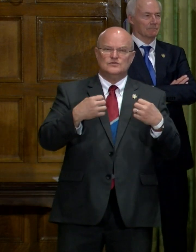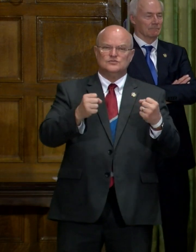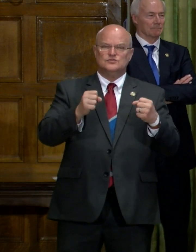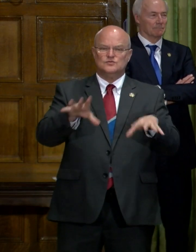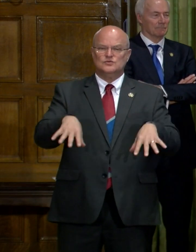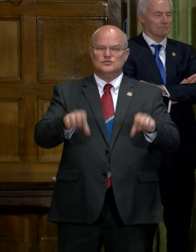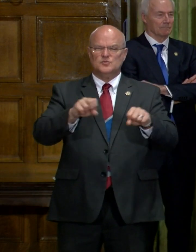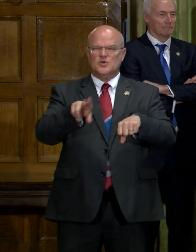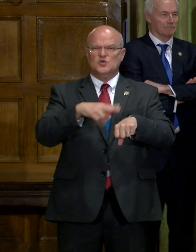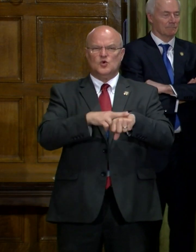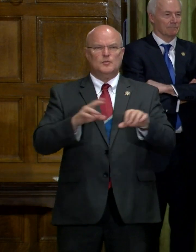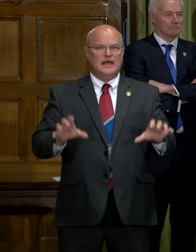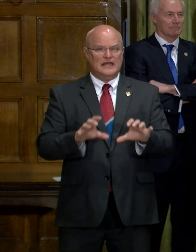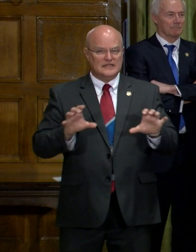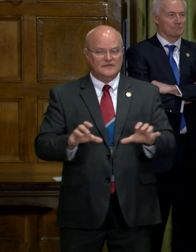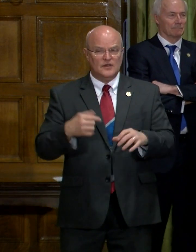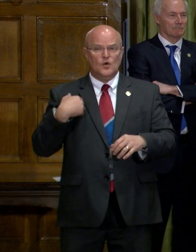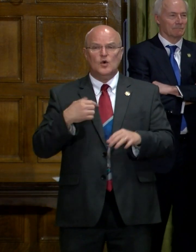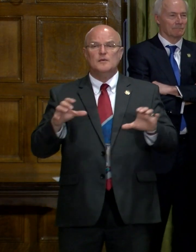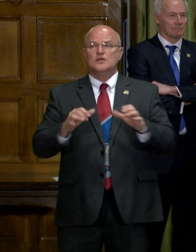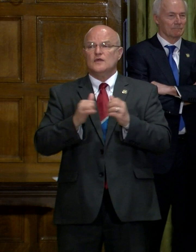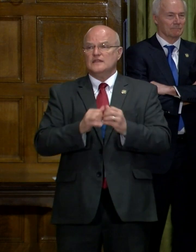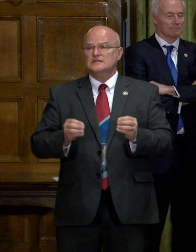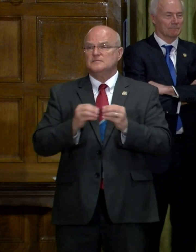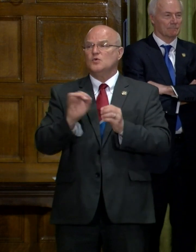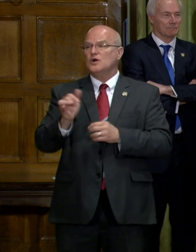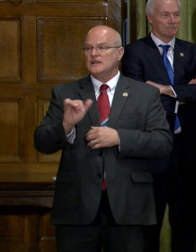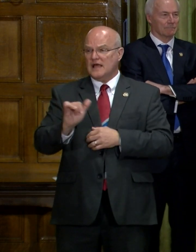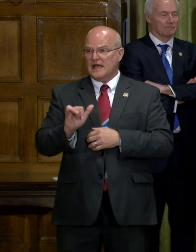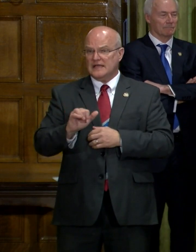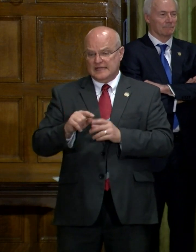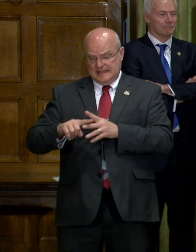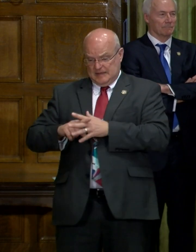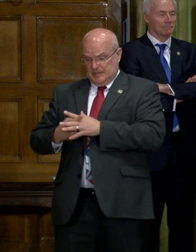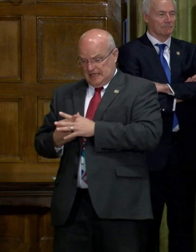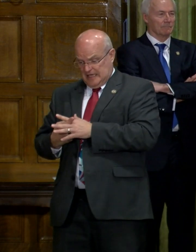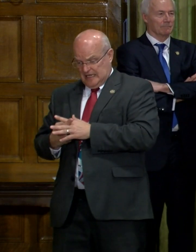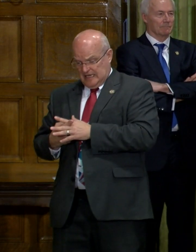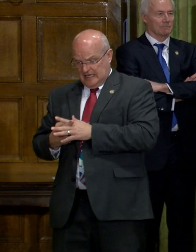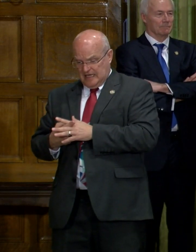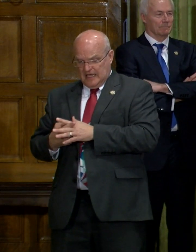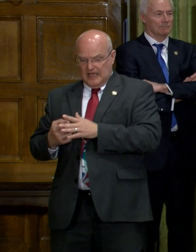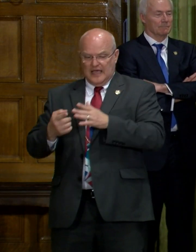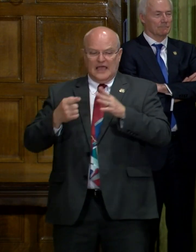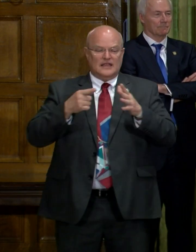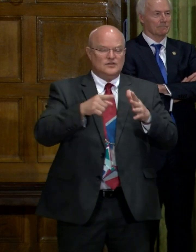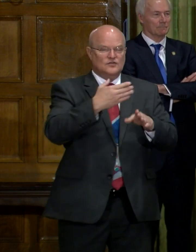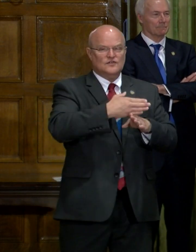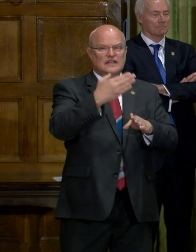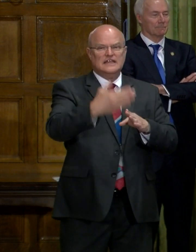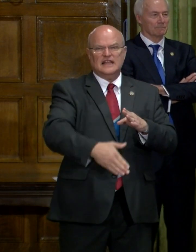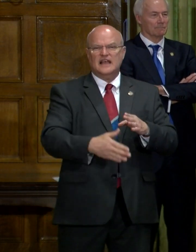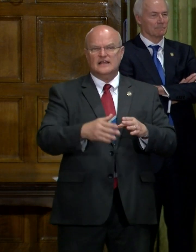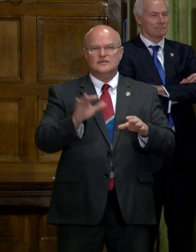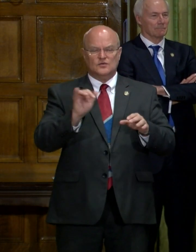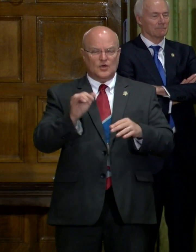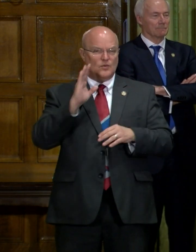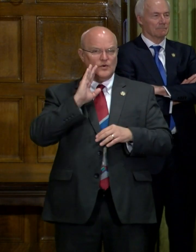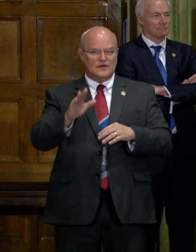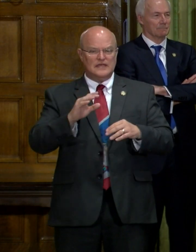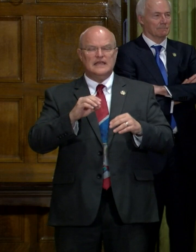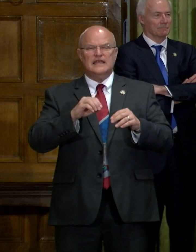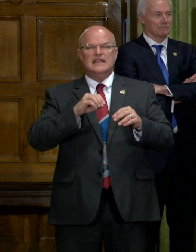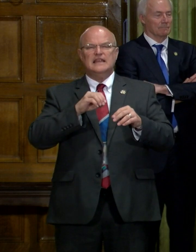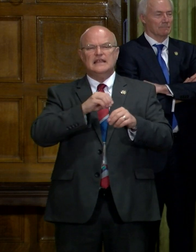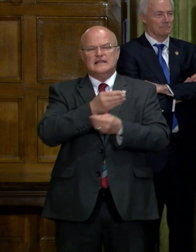normal activities. We'll be doing this more like we did at the beginning and more like we do for any other kind of